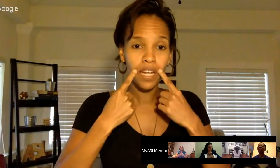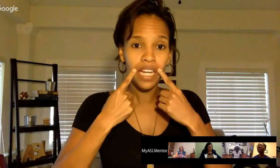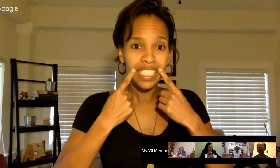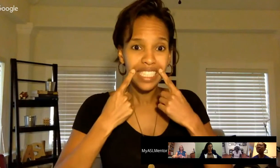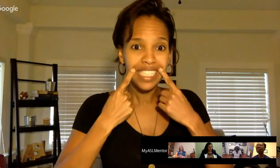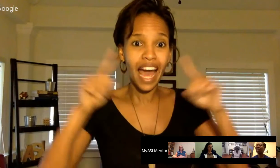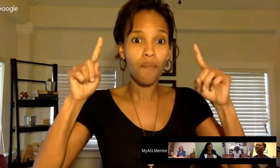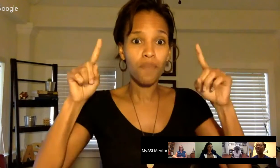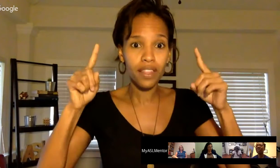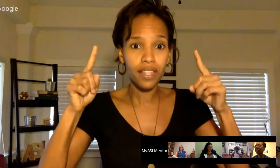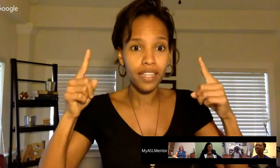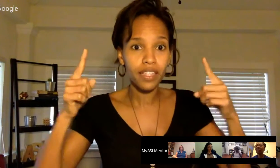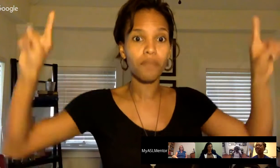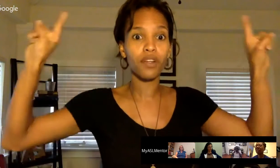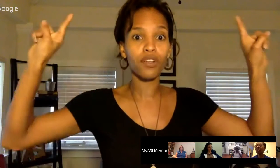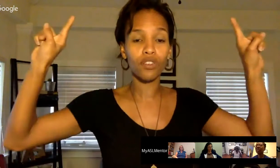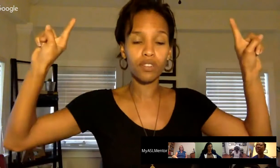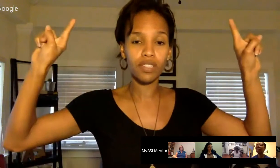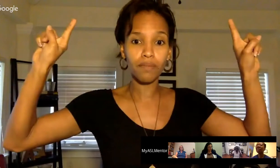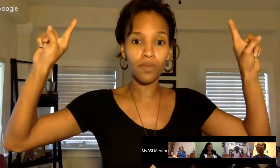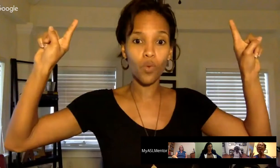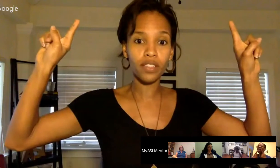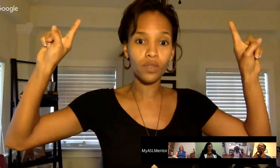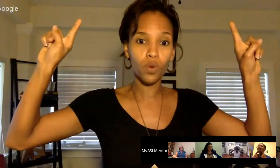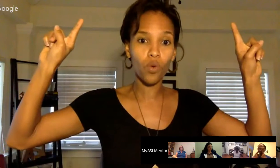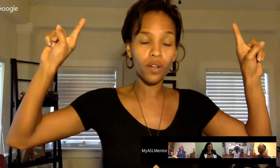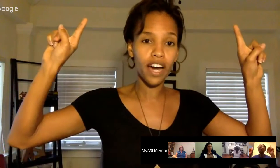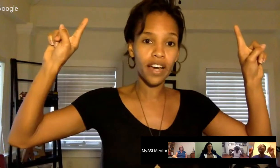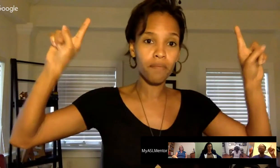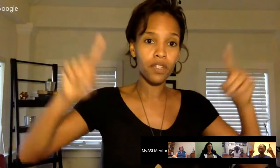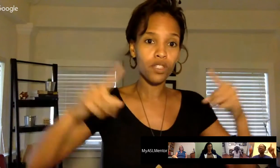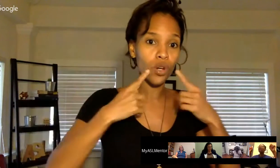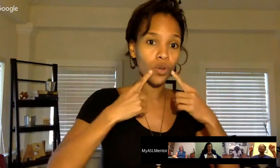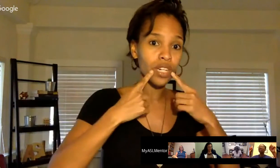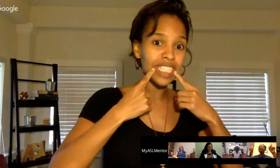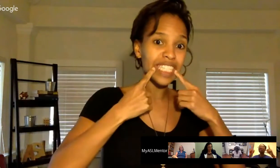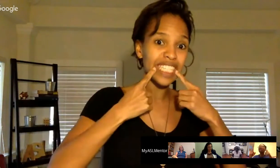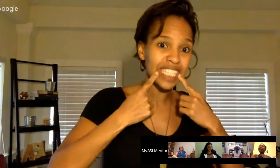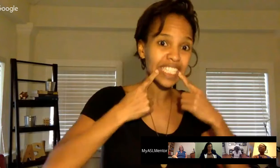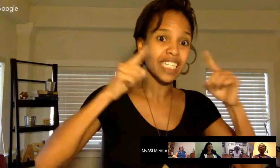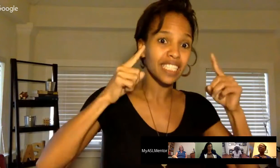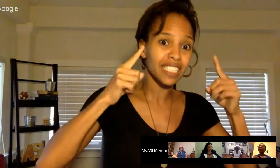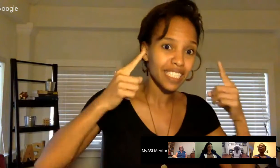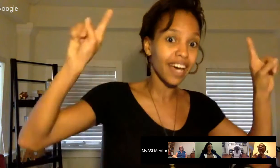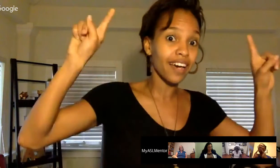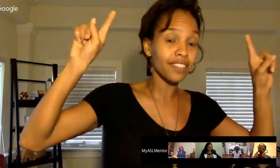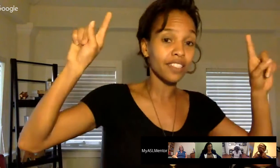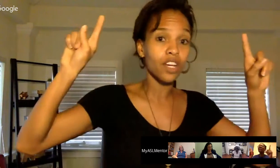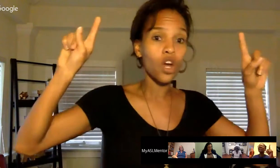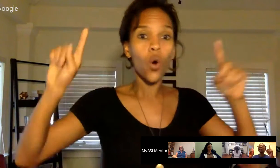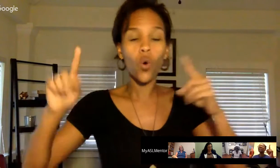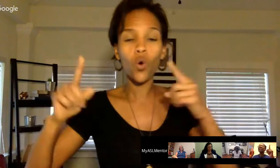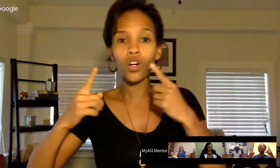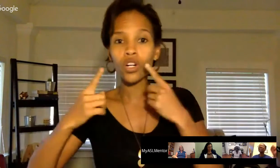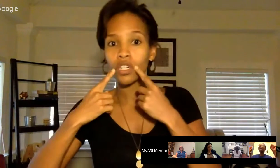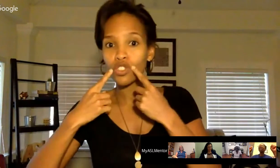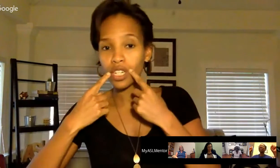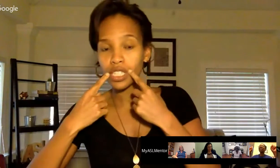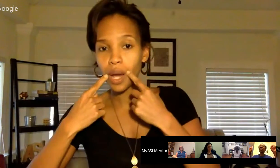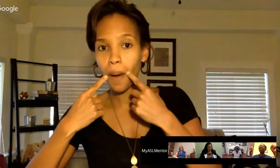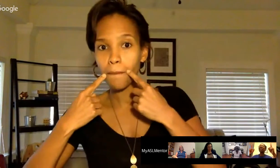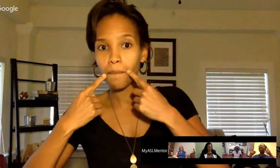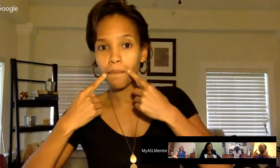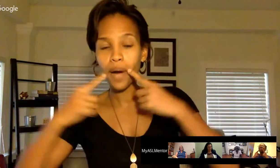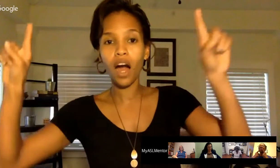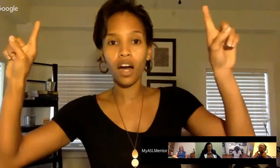I'm tapping this in the middle one time. So success or